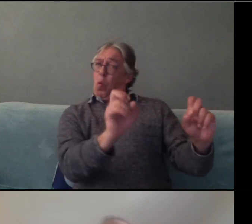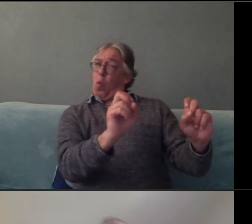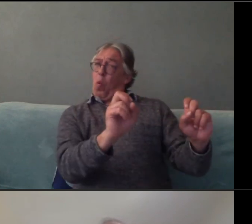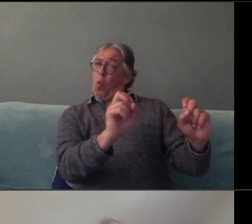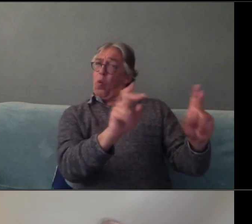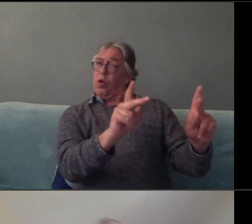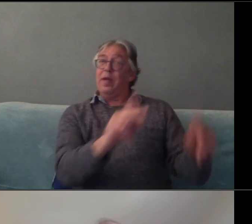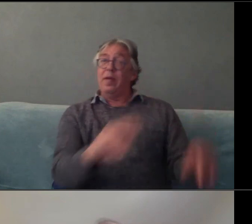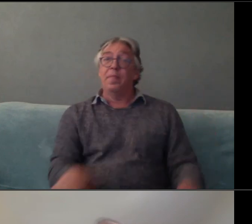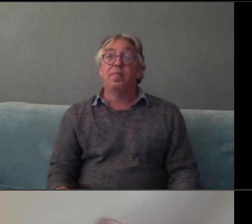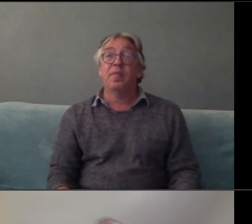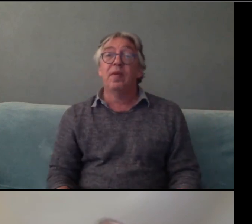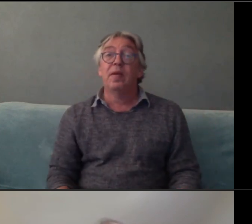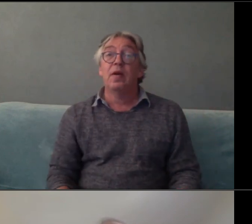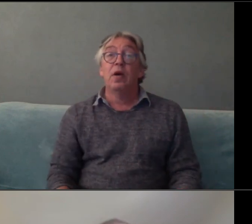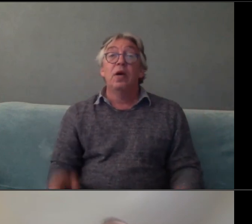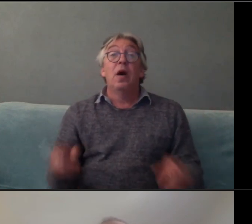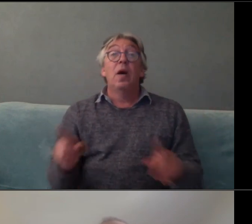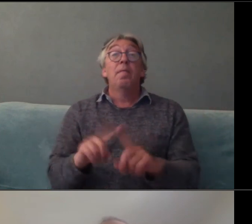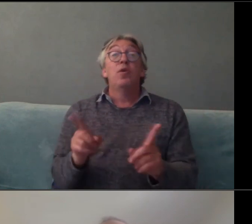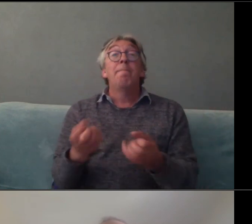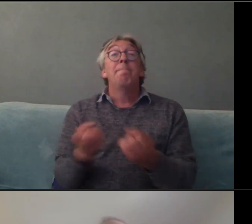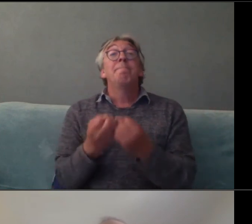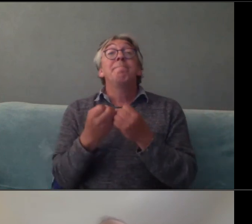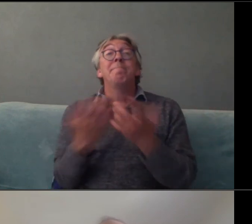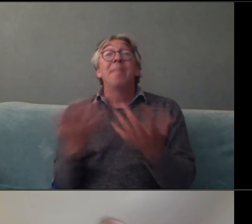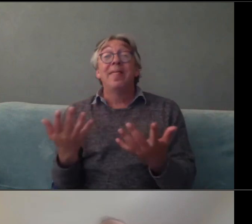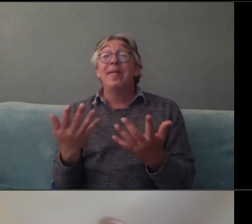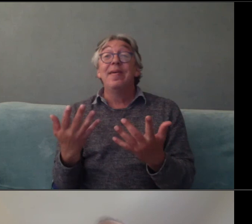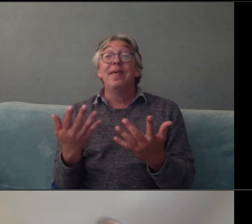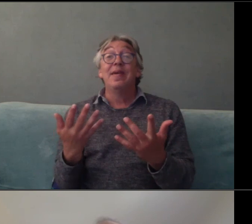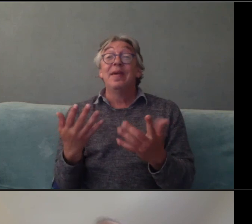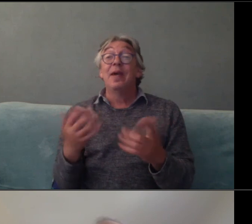this basis. It's on the basis of self-reporting,